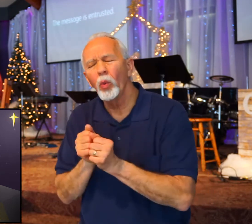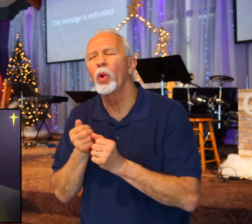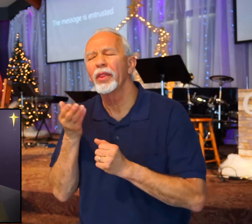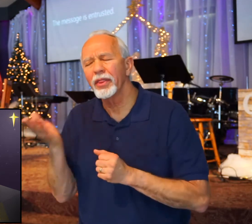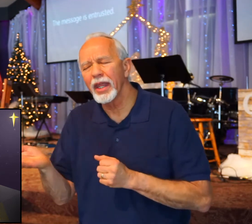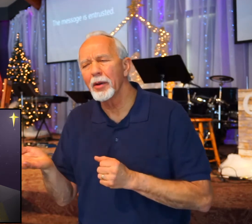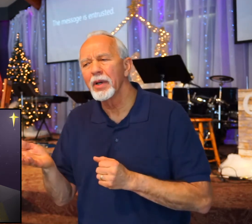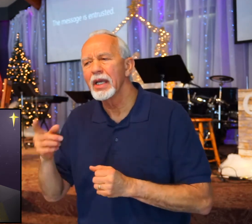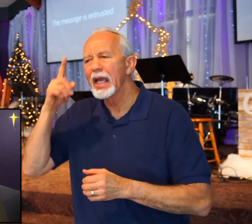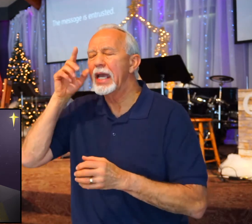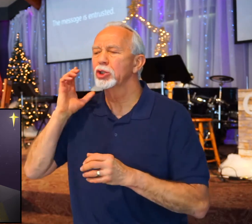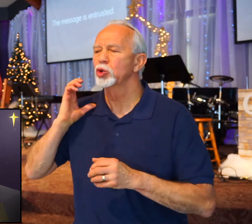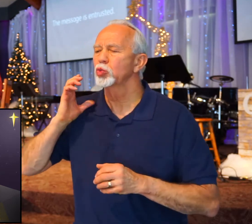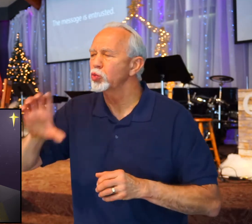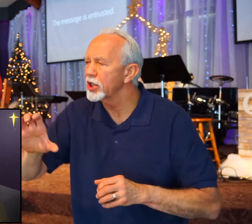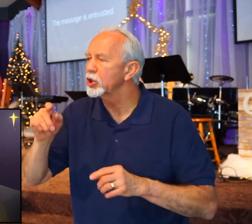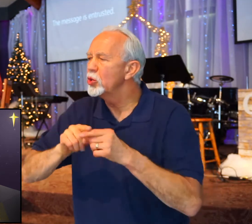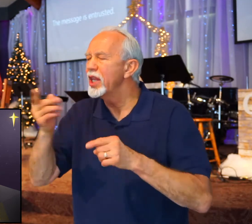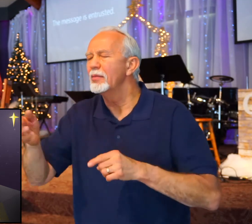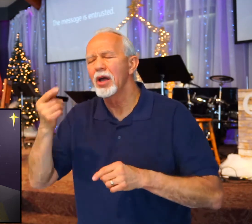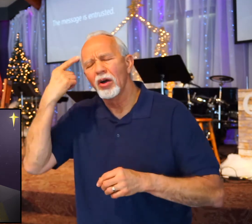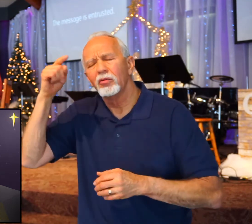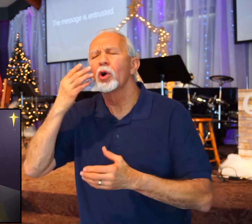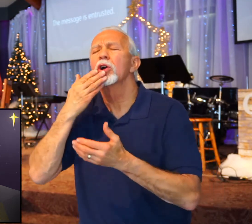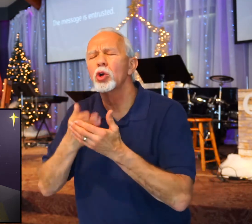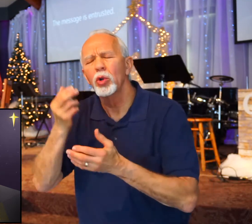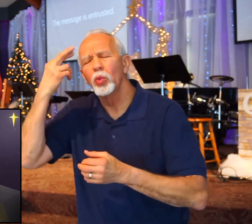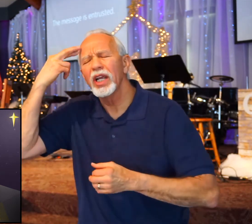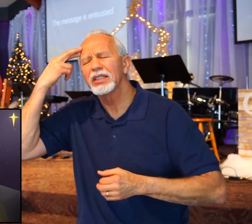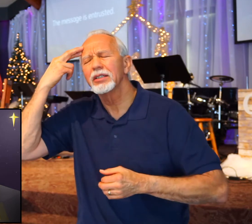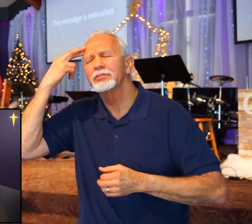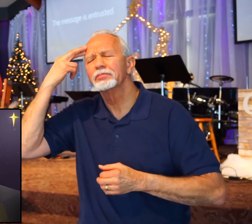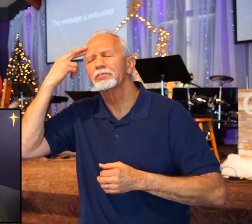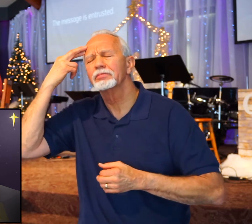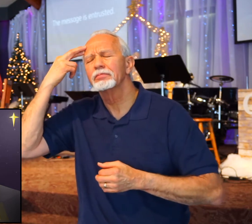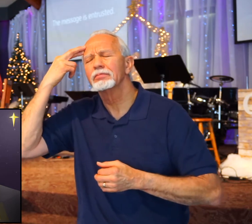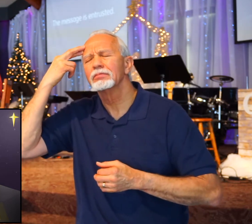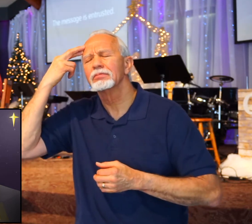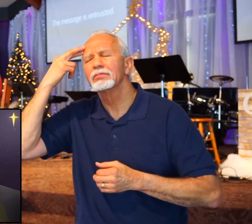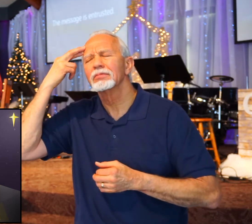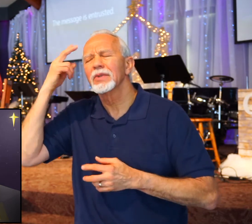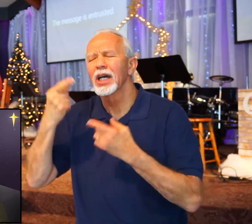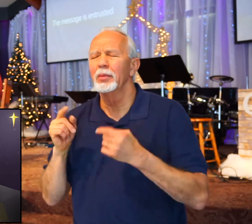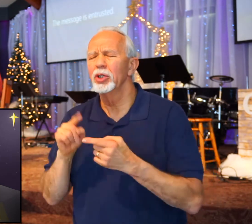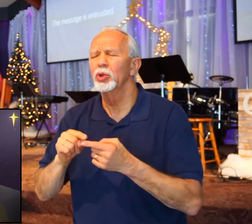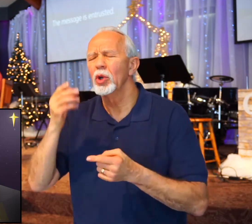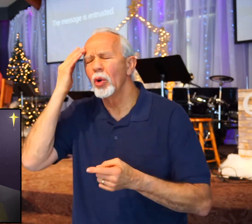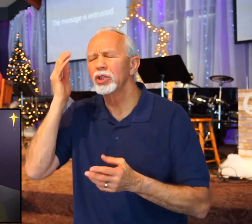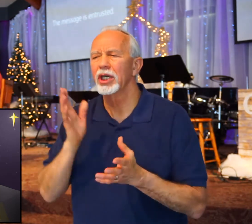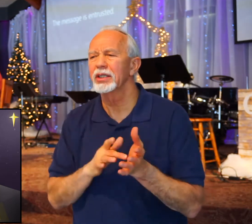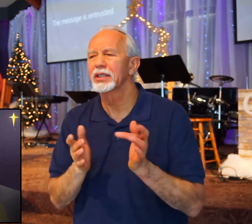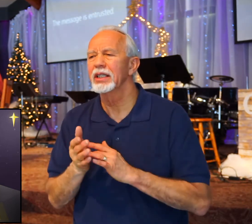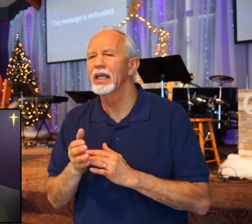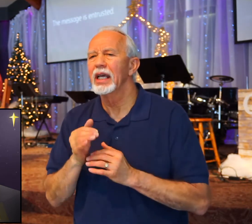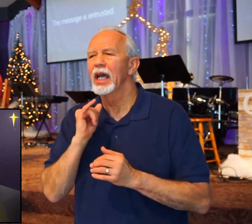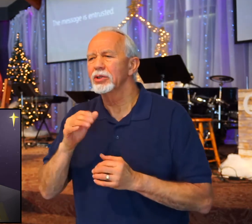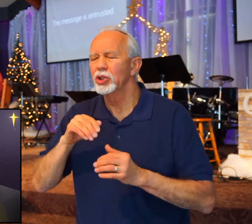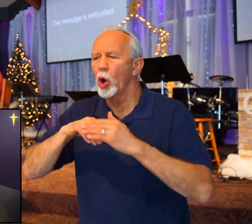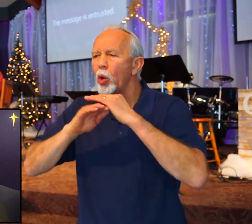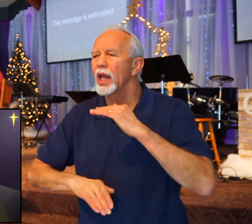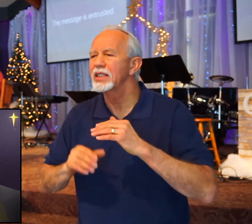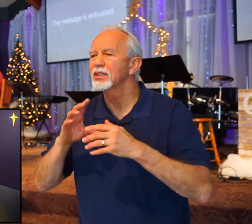was entrusted to them for good reason. Coming to know Jesus is no less